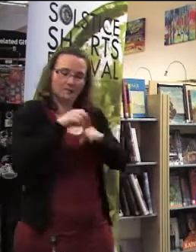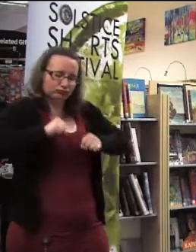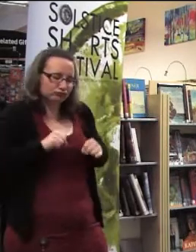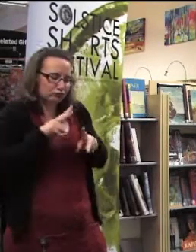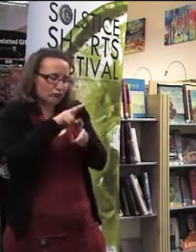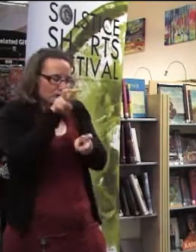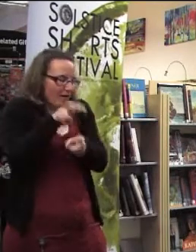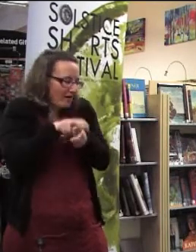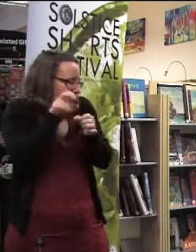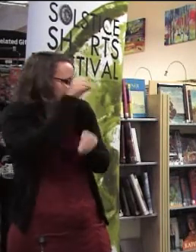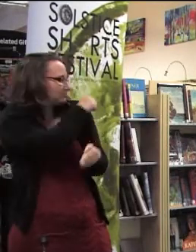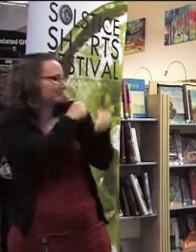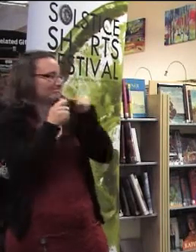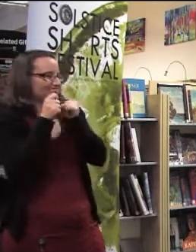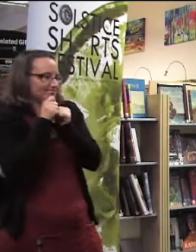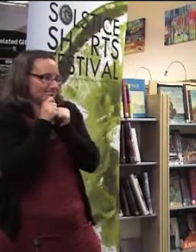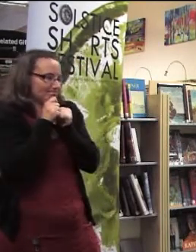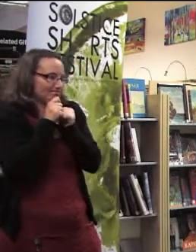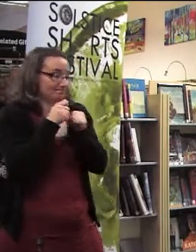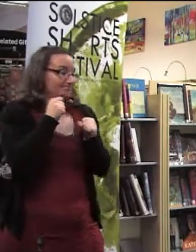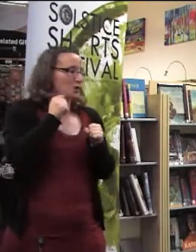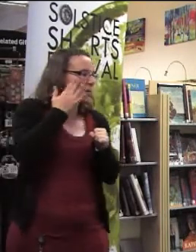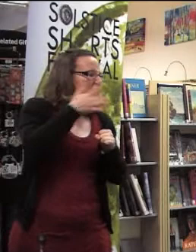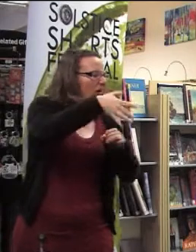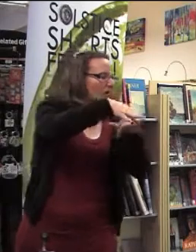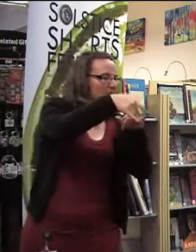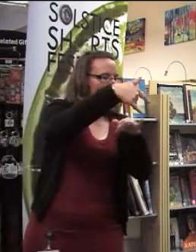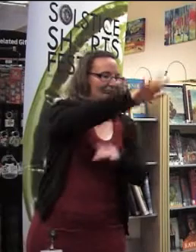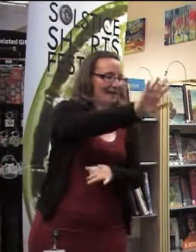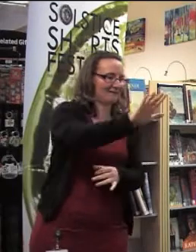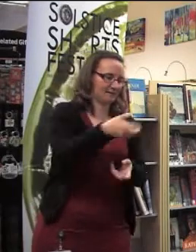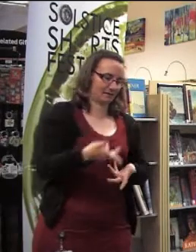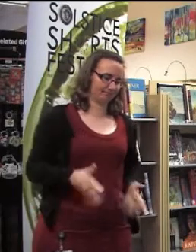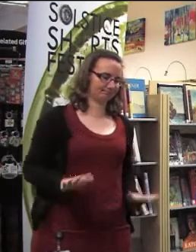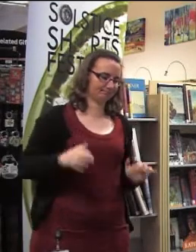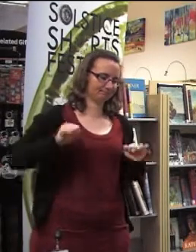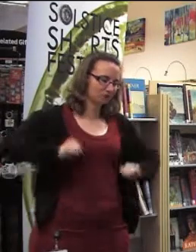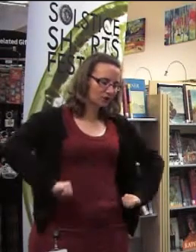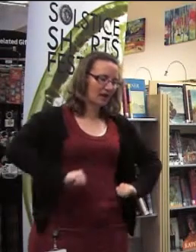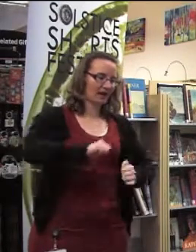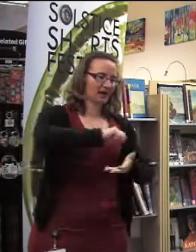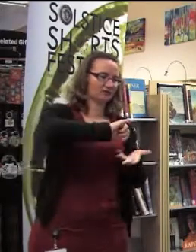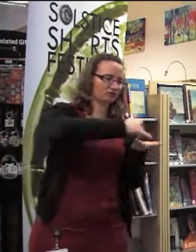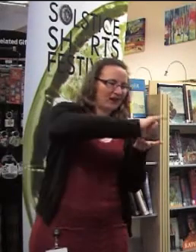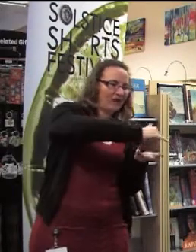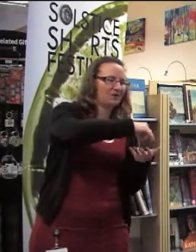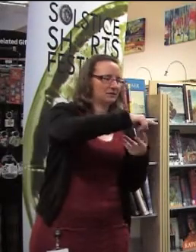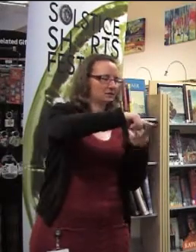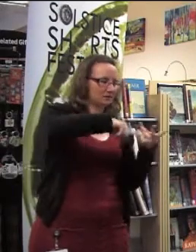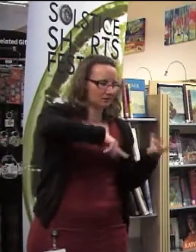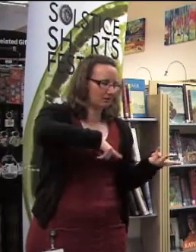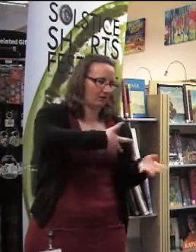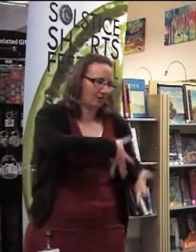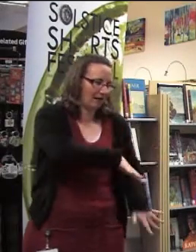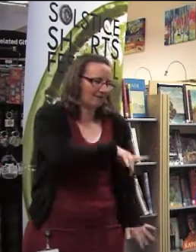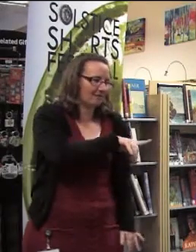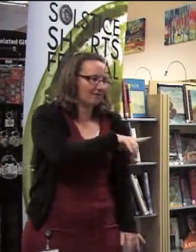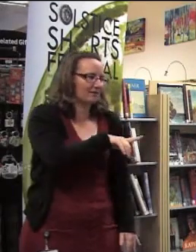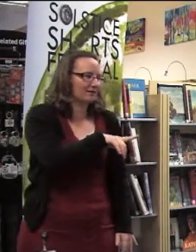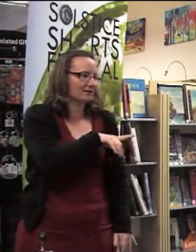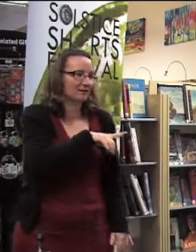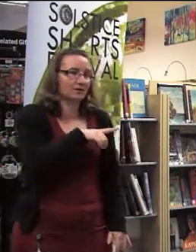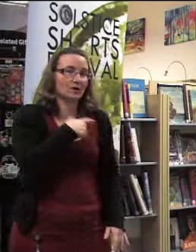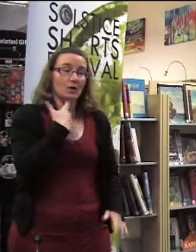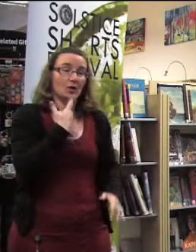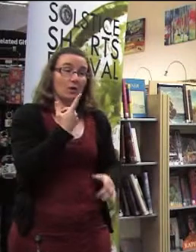behind when he left her, along with the record player and the records and the things that I could never get over. The silver shields belonging to